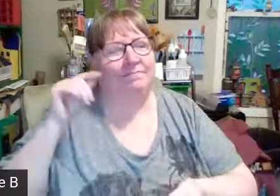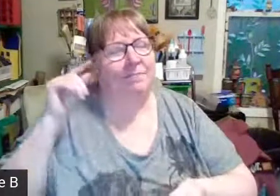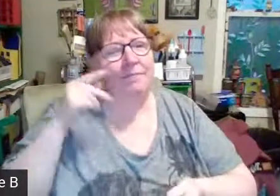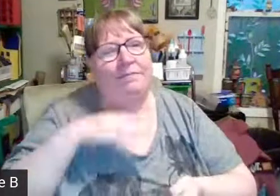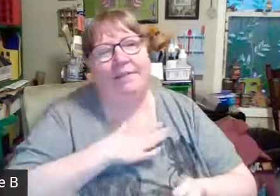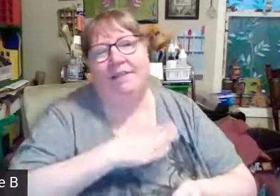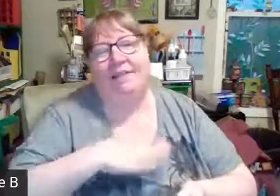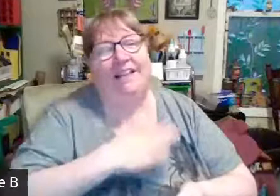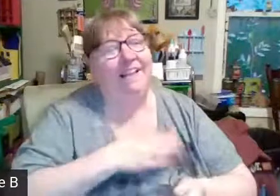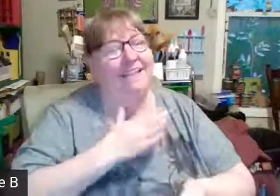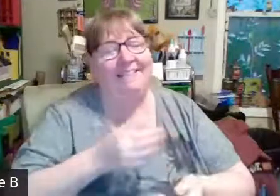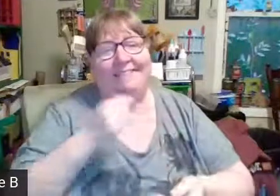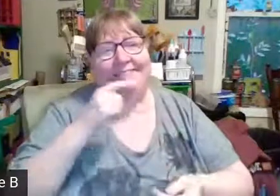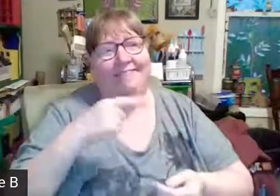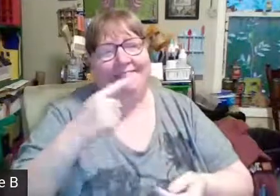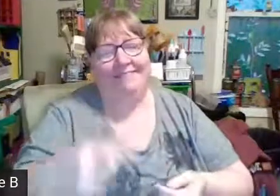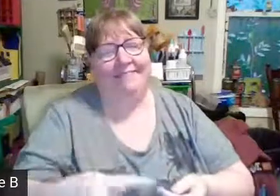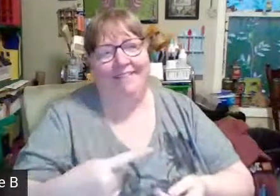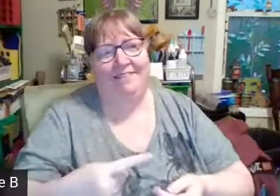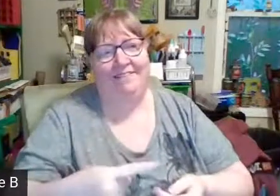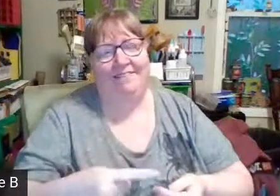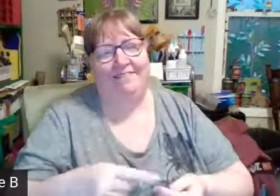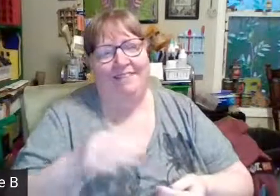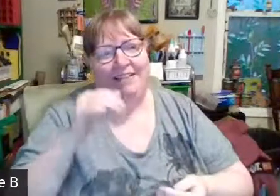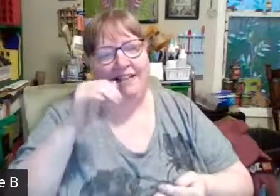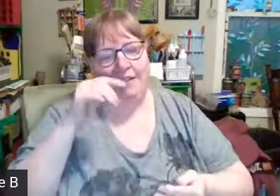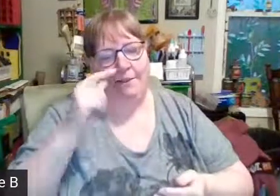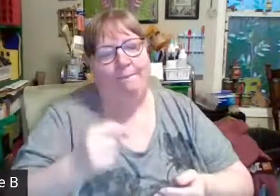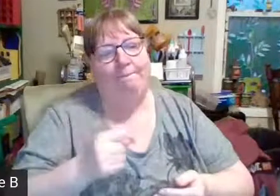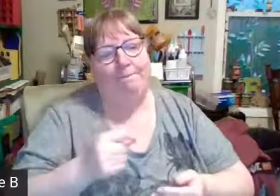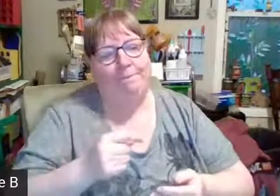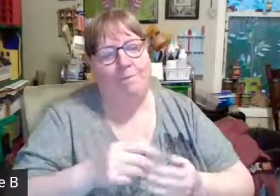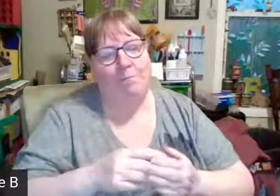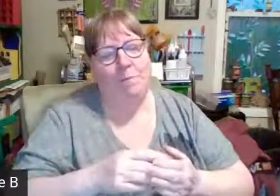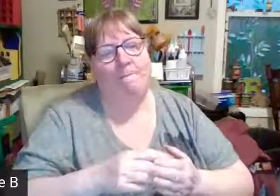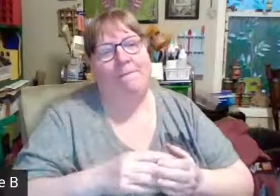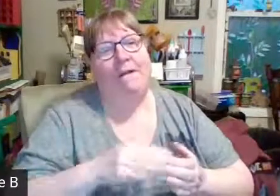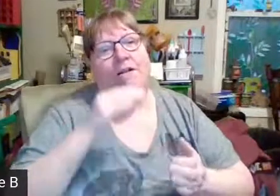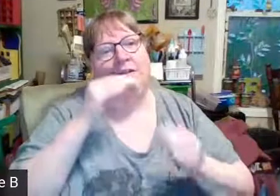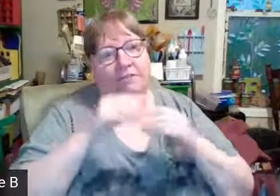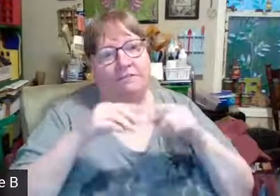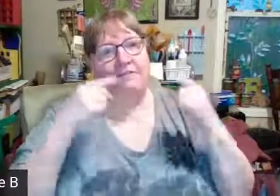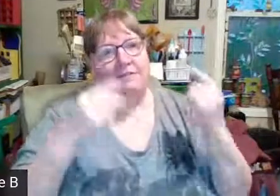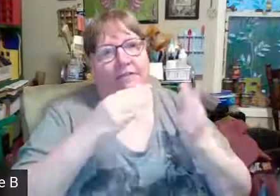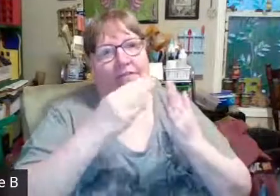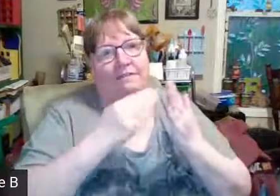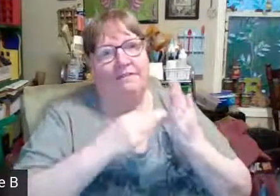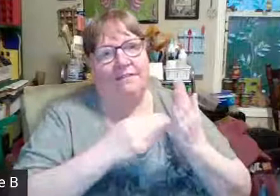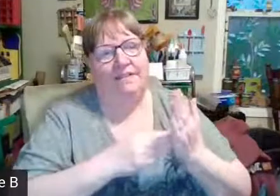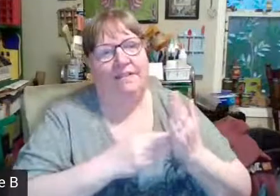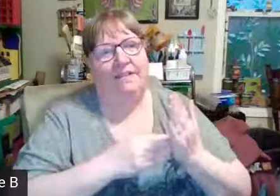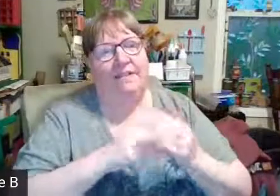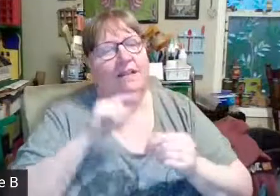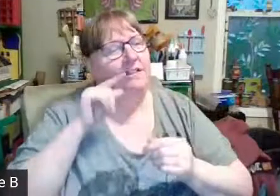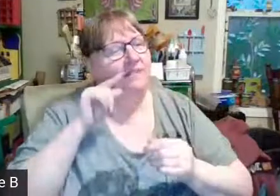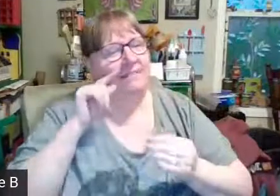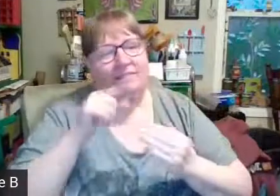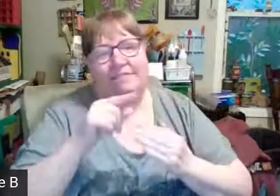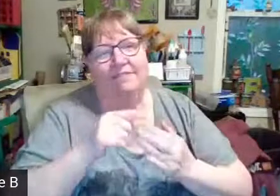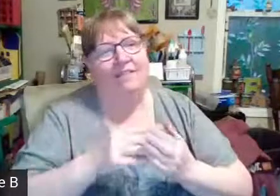the Pooh, and there was Disney, and there was this one likes owls or peacocks, so that they do go to the cats,